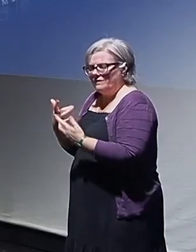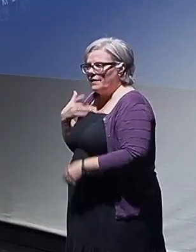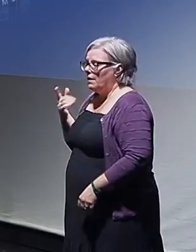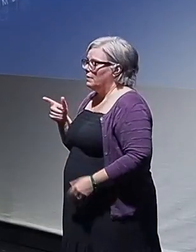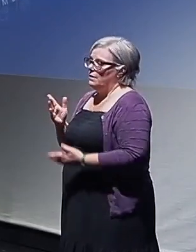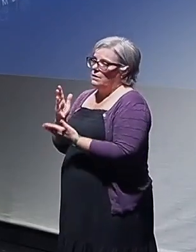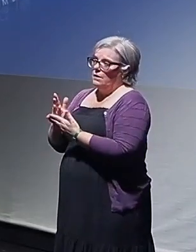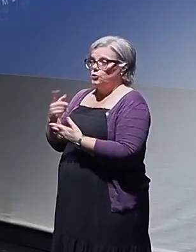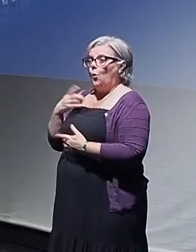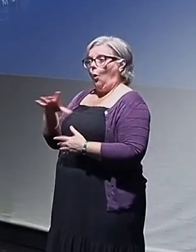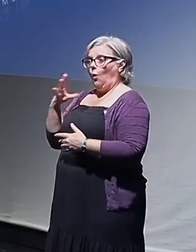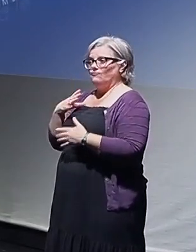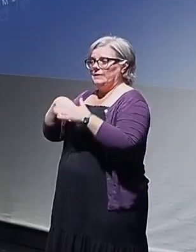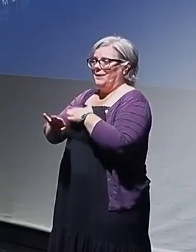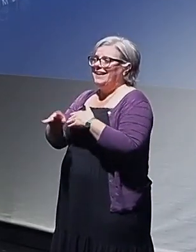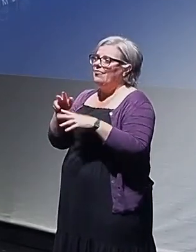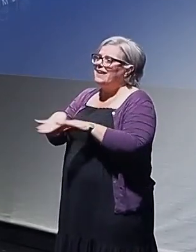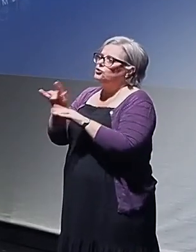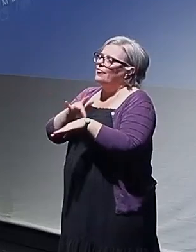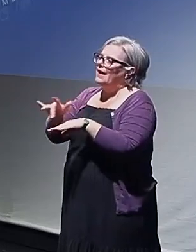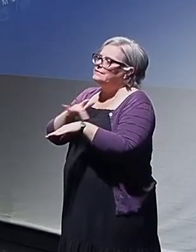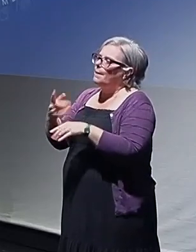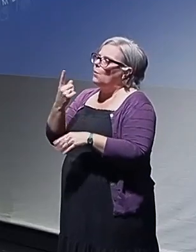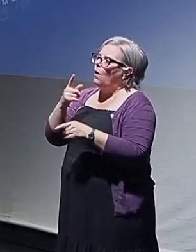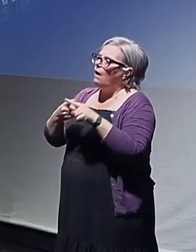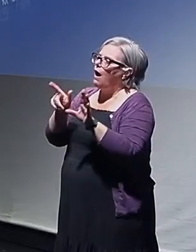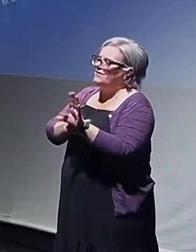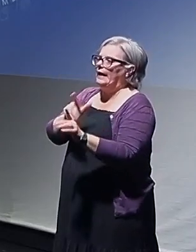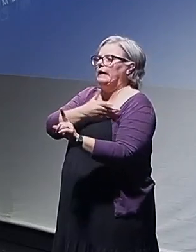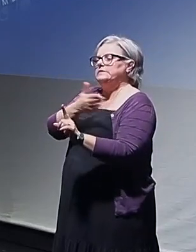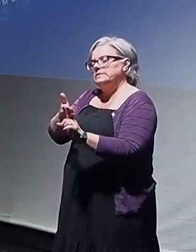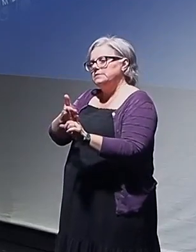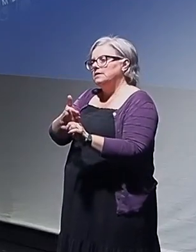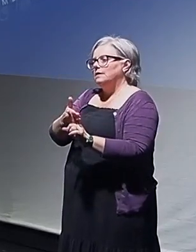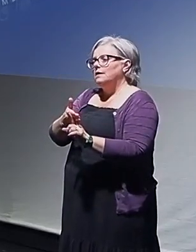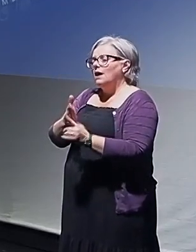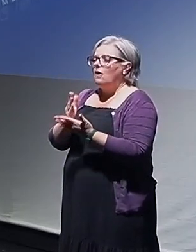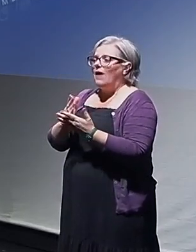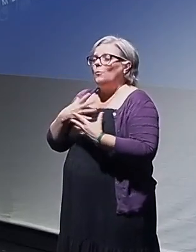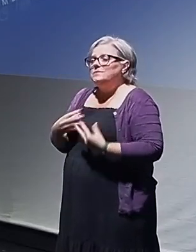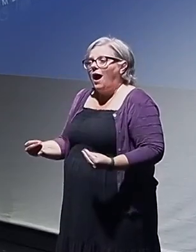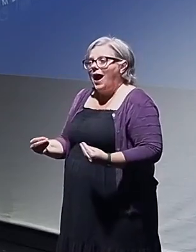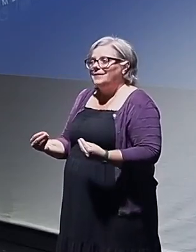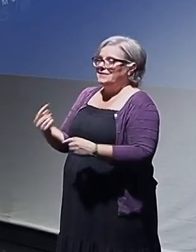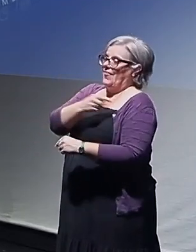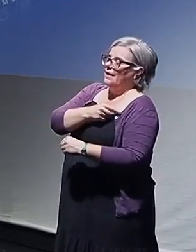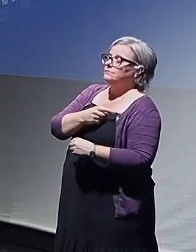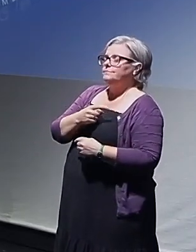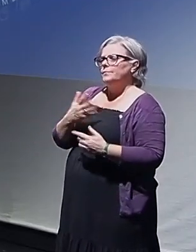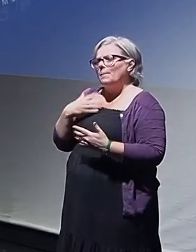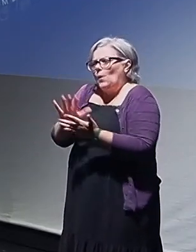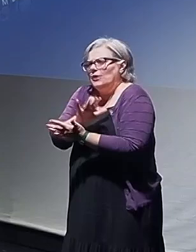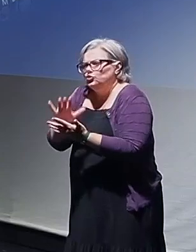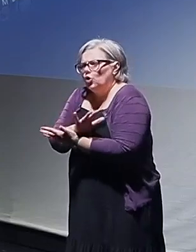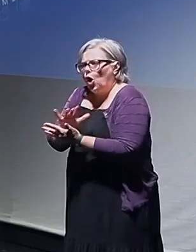play, so I was already at the National. I'd been there a year and a half, and I was pretty tired, but I was loving my